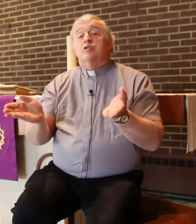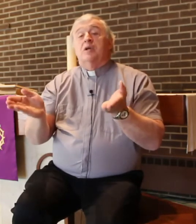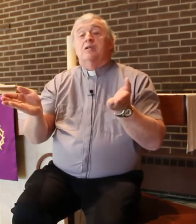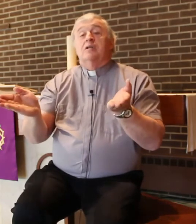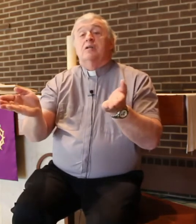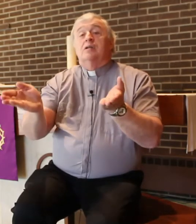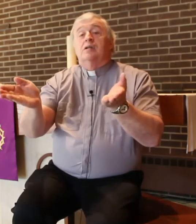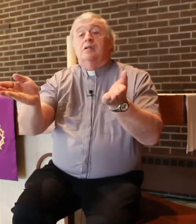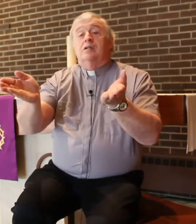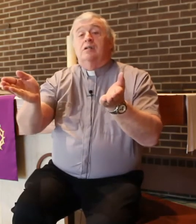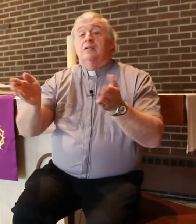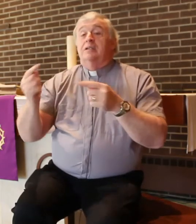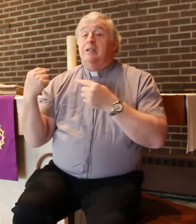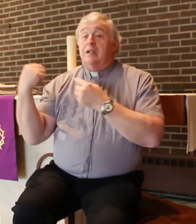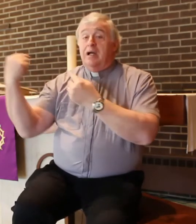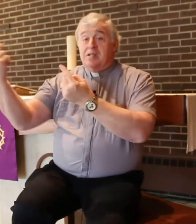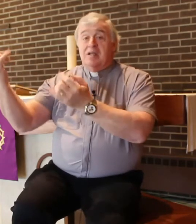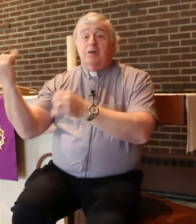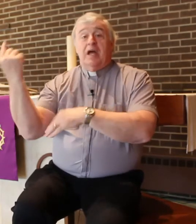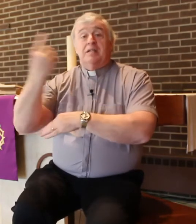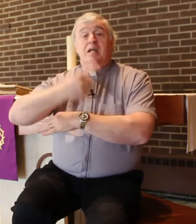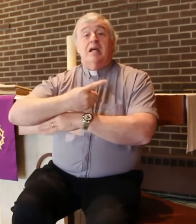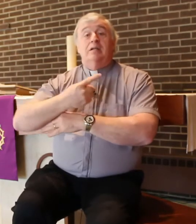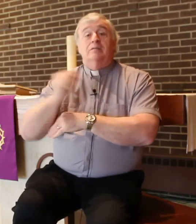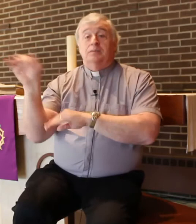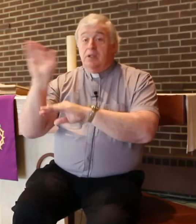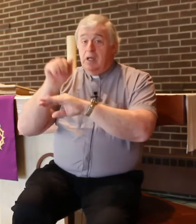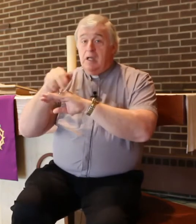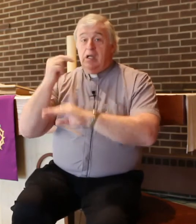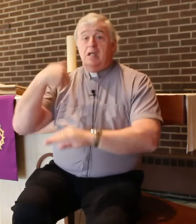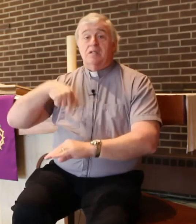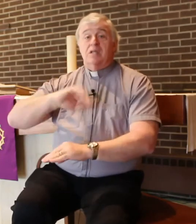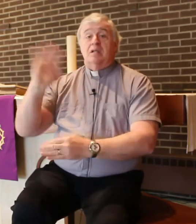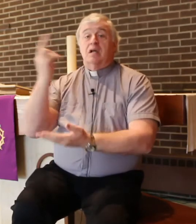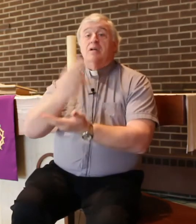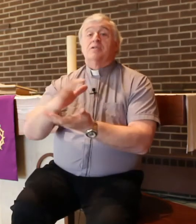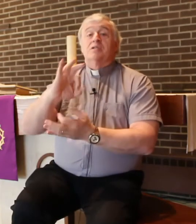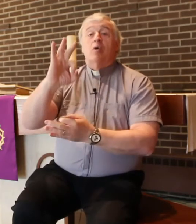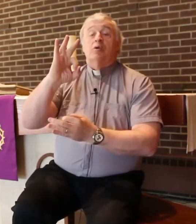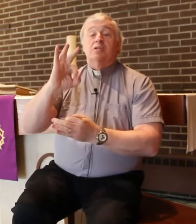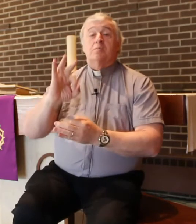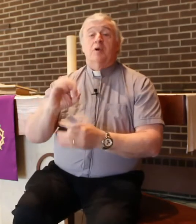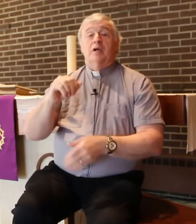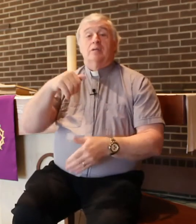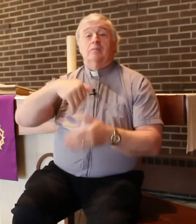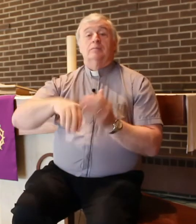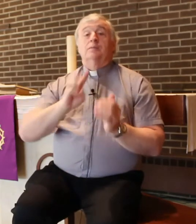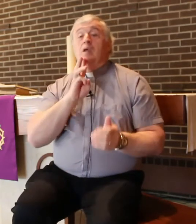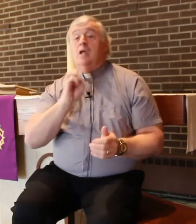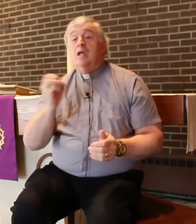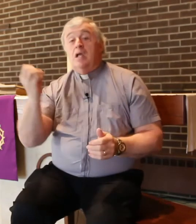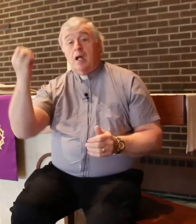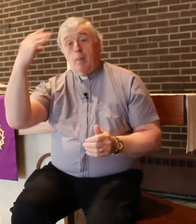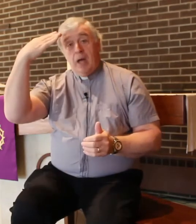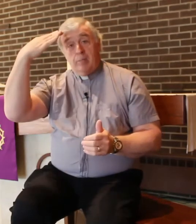encouragement until that day, he has sent us his Holy Spirit in our